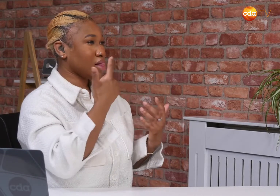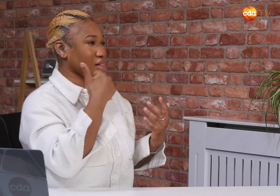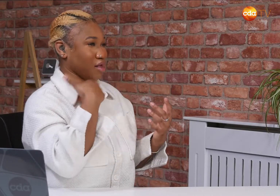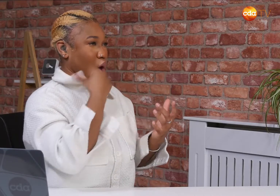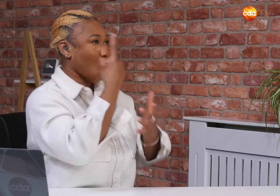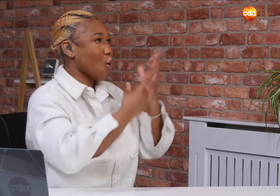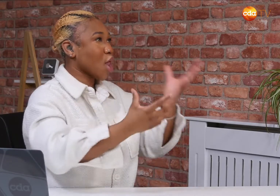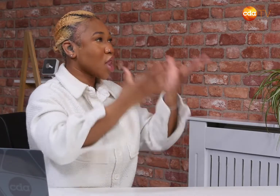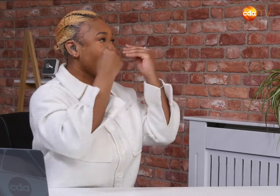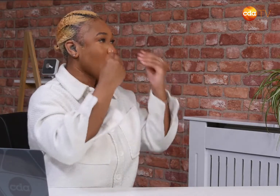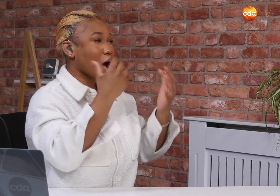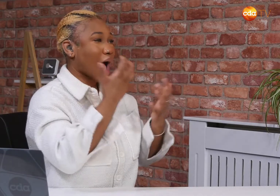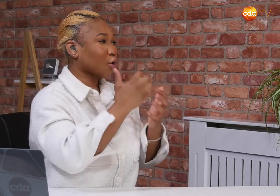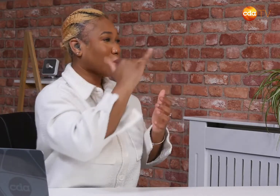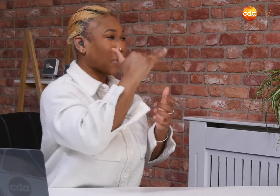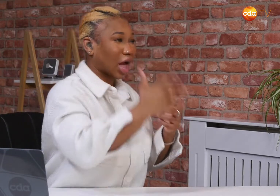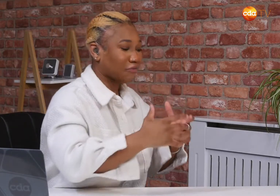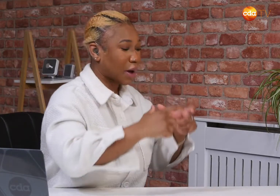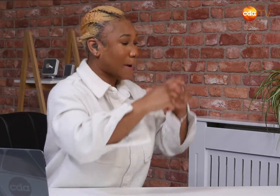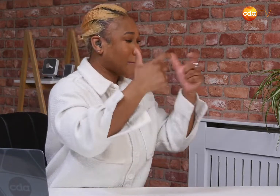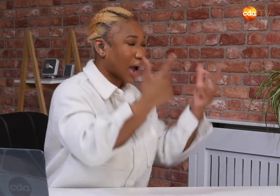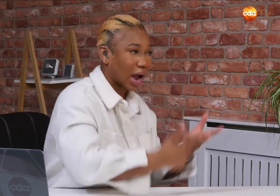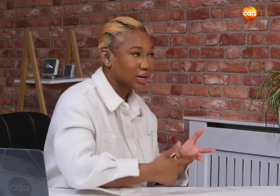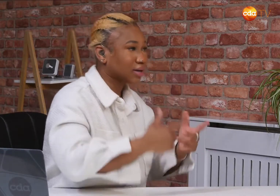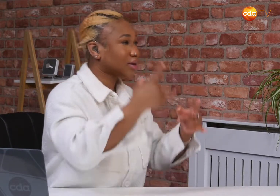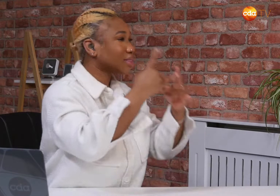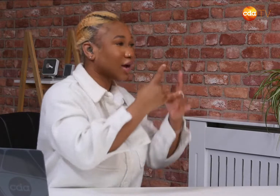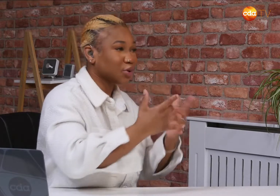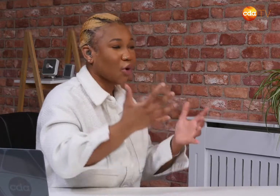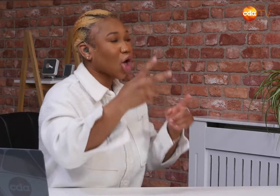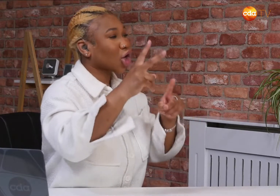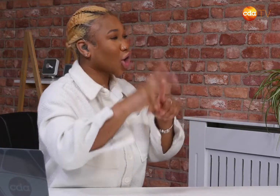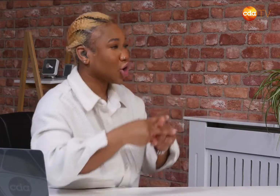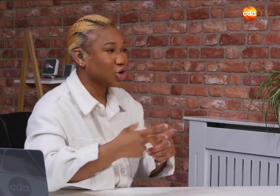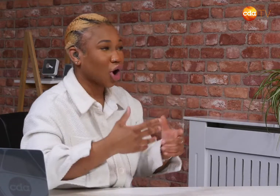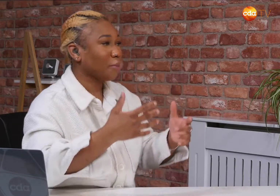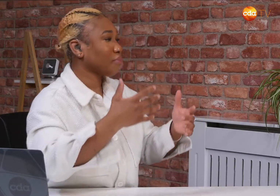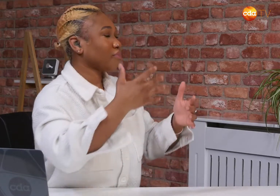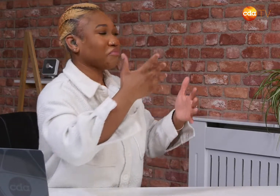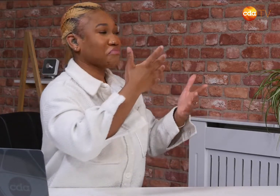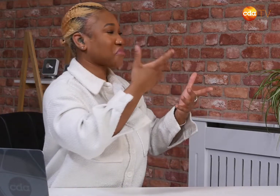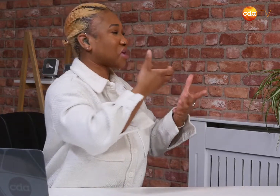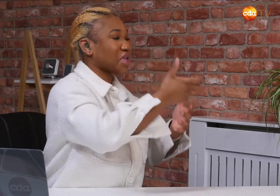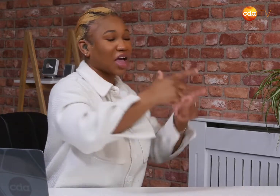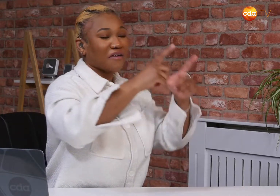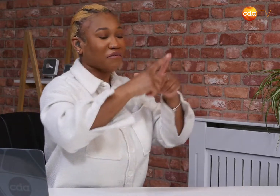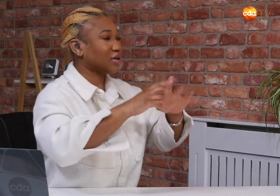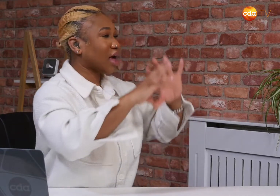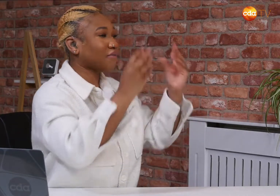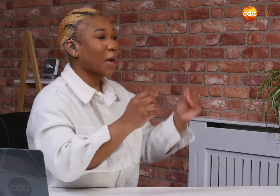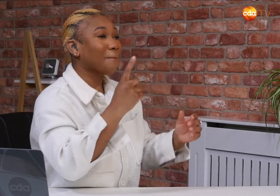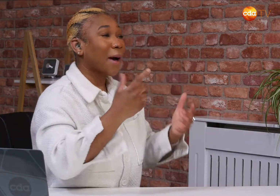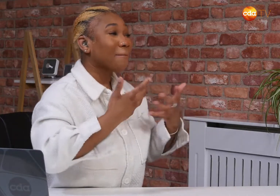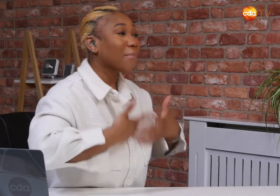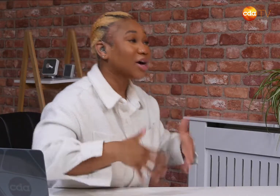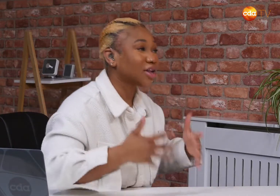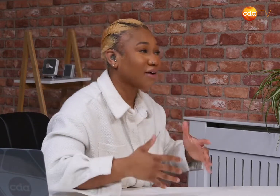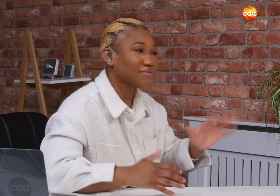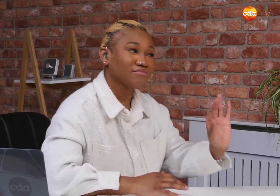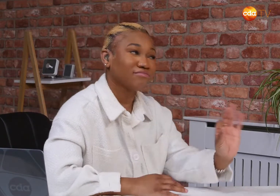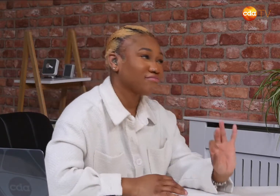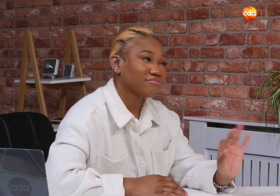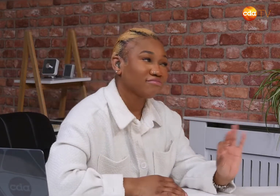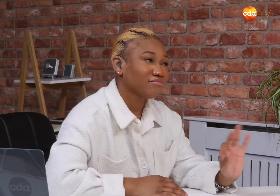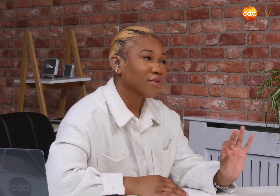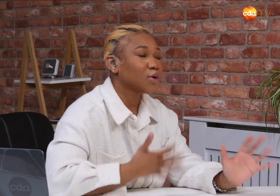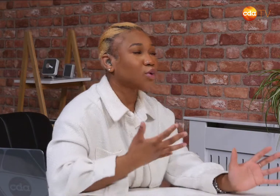So obviously I remember I went through school, and like you say, you kind of you learn how to put condoms on and how to prevent sex